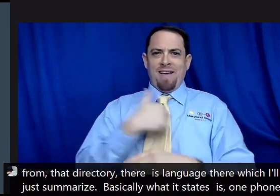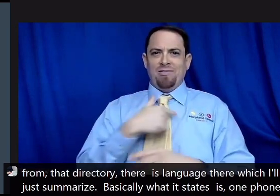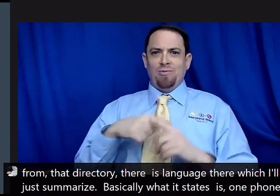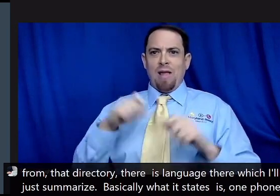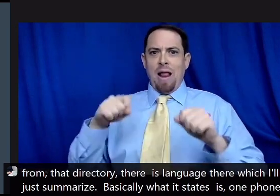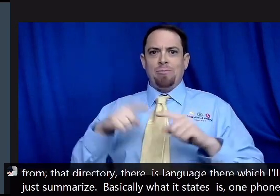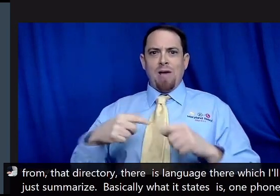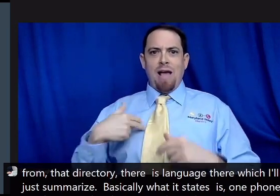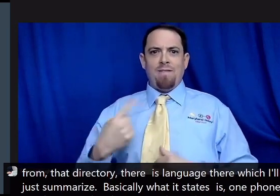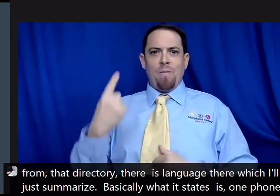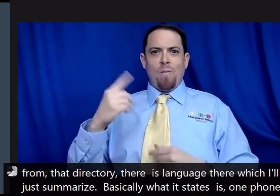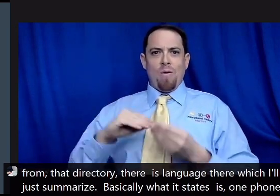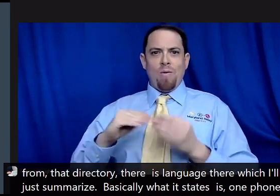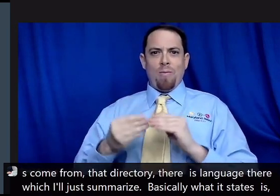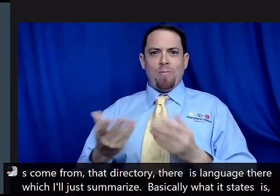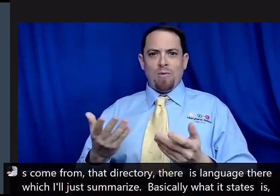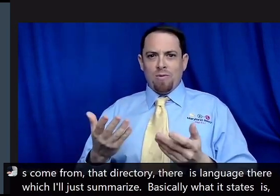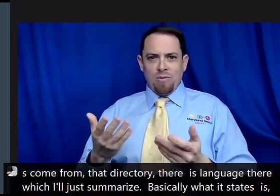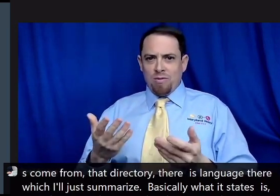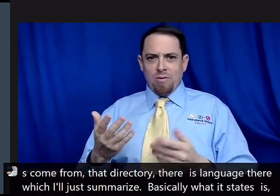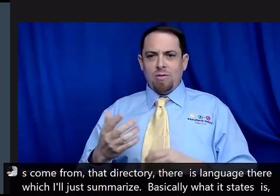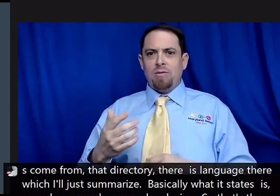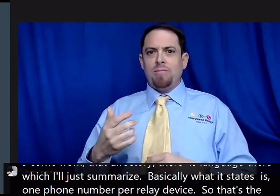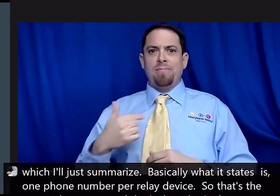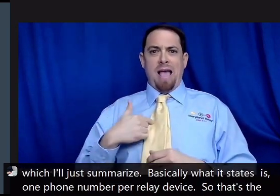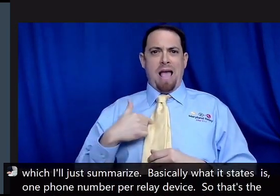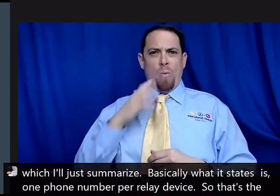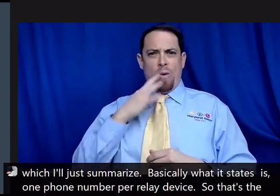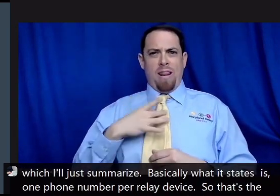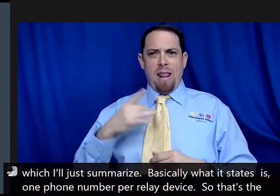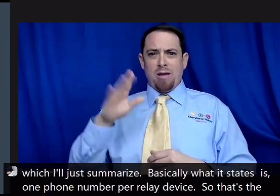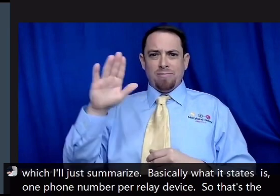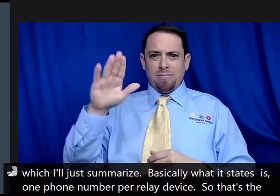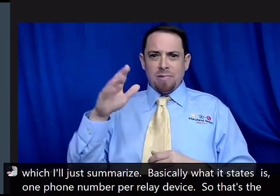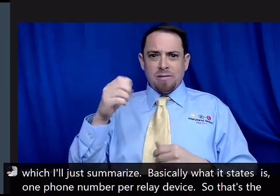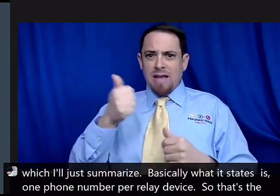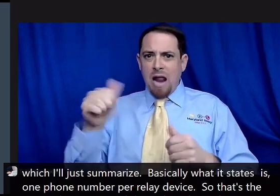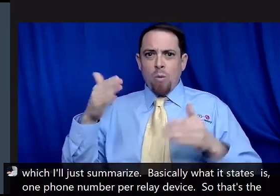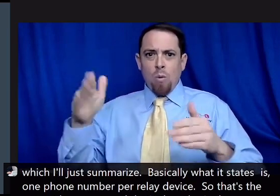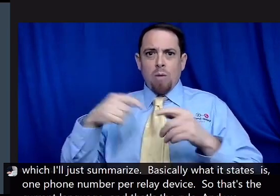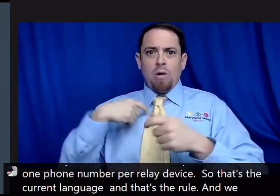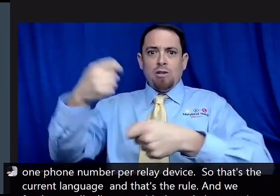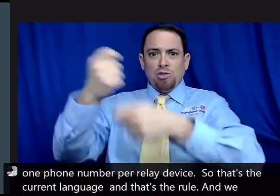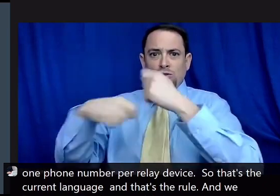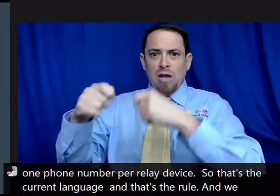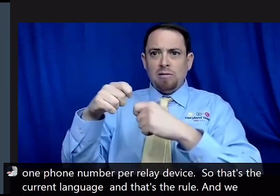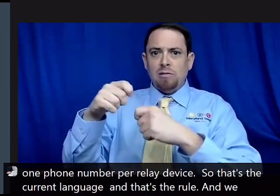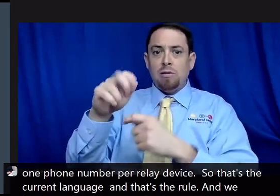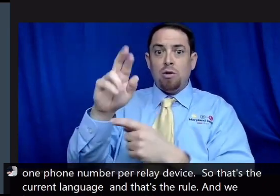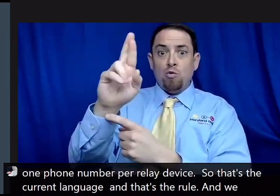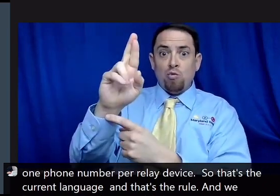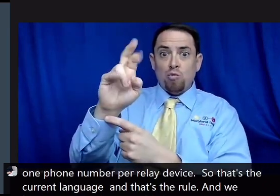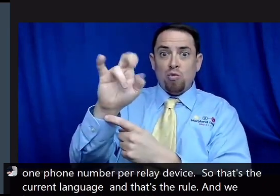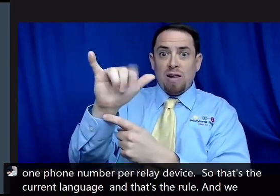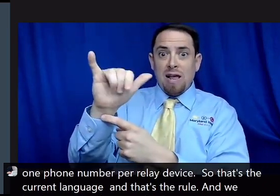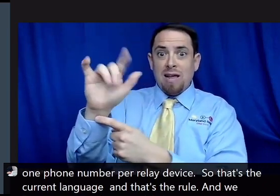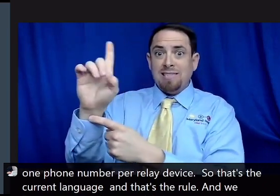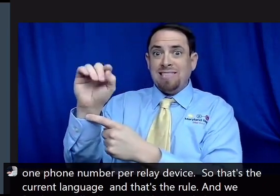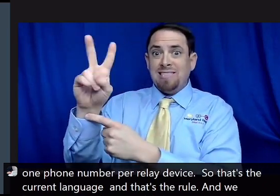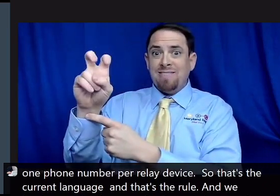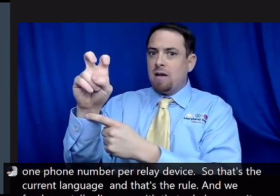And we fundamentally disagree with that rule because it prevents us from having 1 phone number. So the question